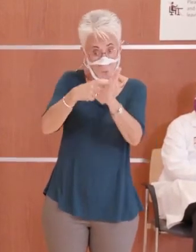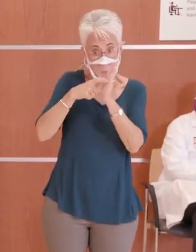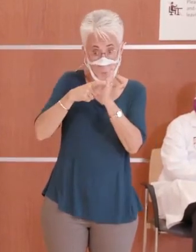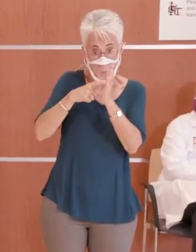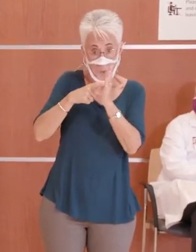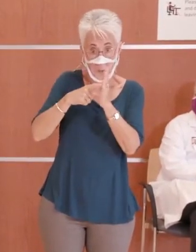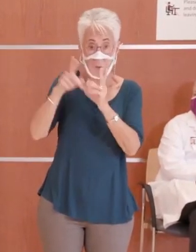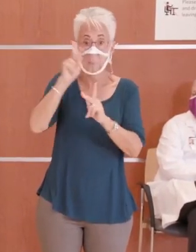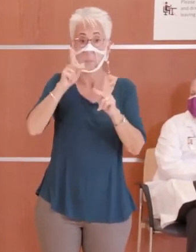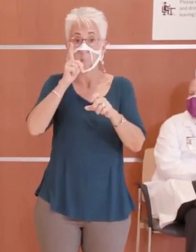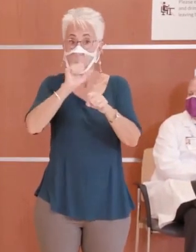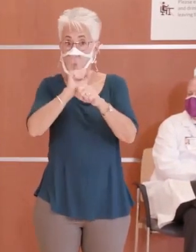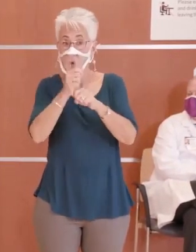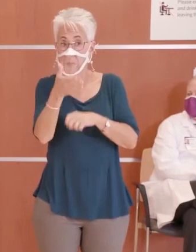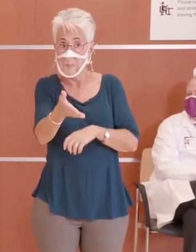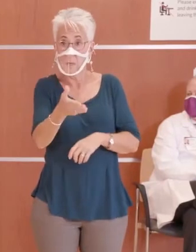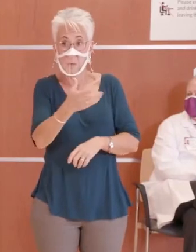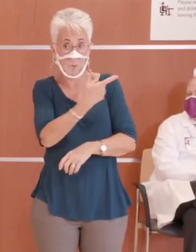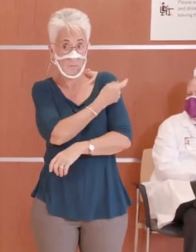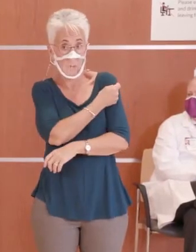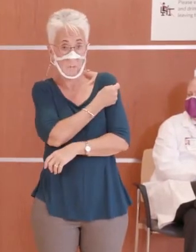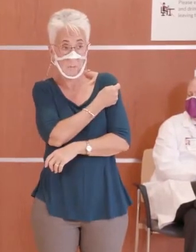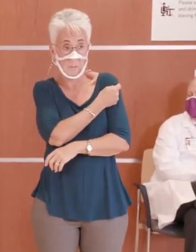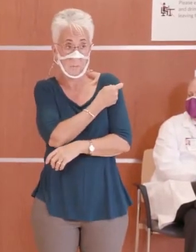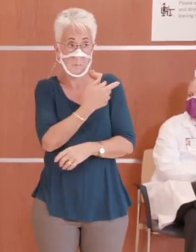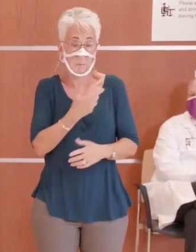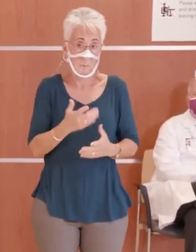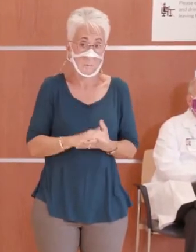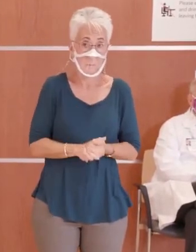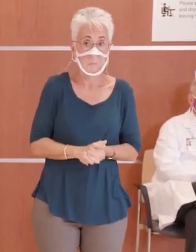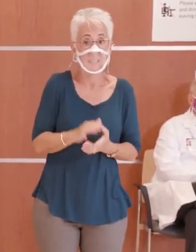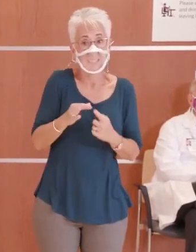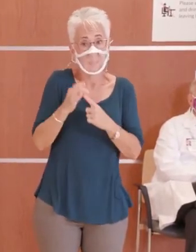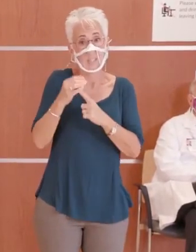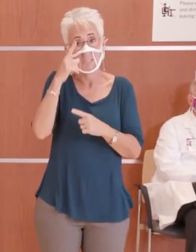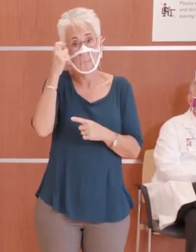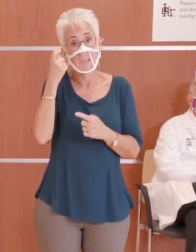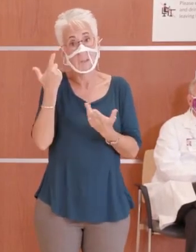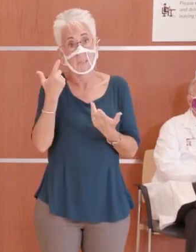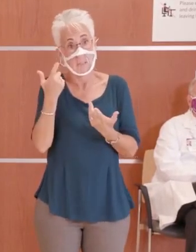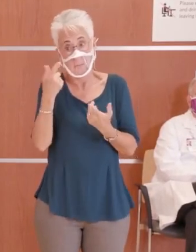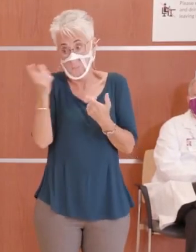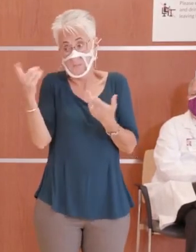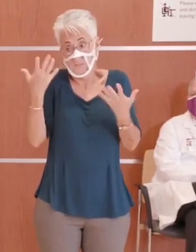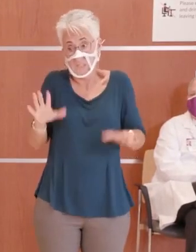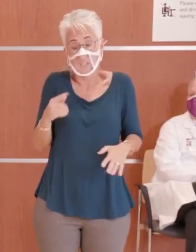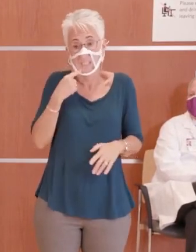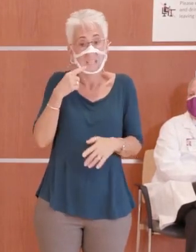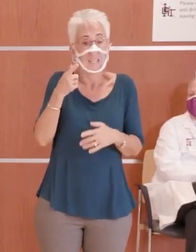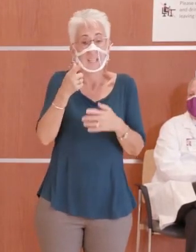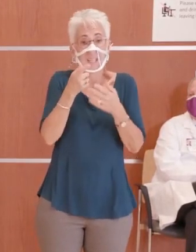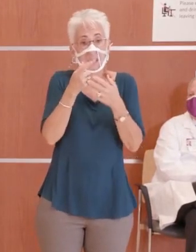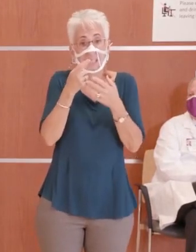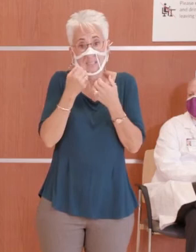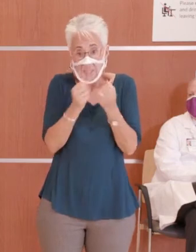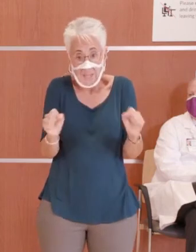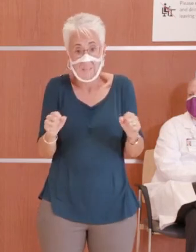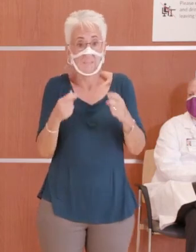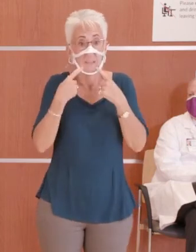requiring vaccination at this point, especially given everything that has been said about how safe these are, how effective they are?